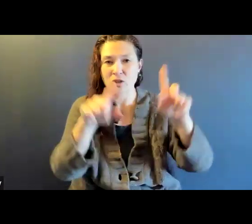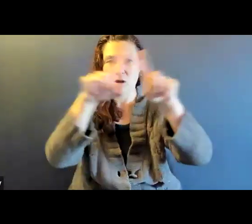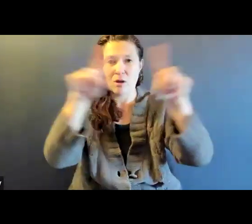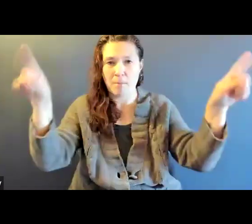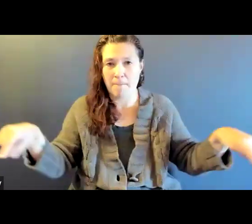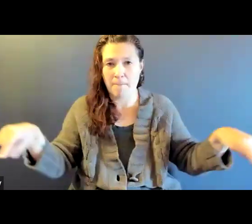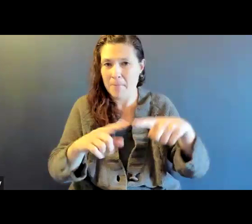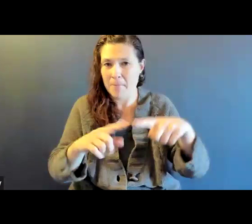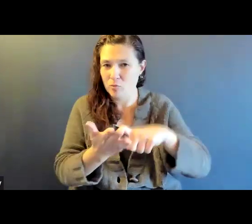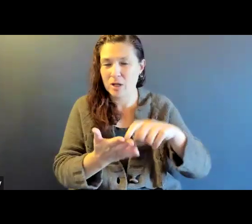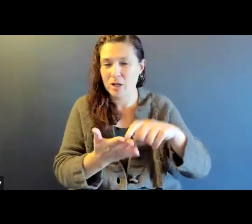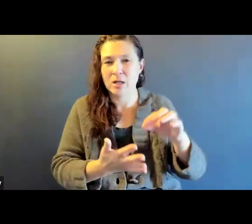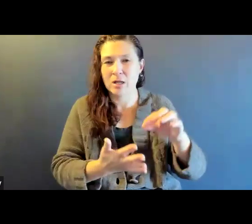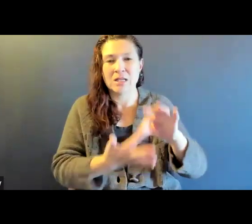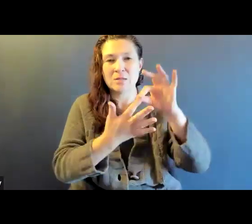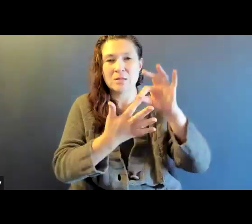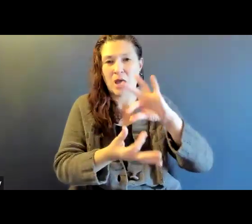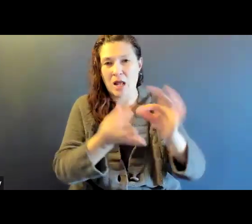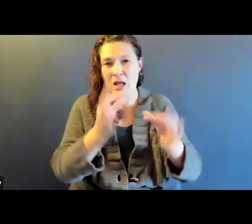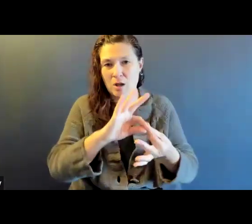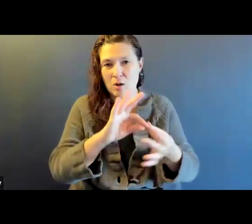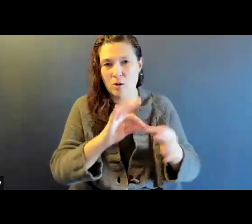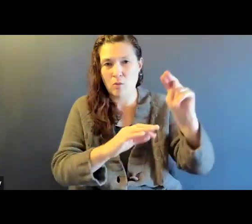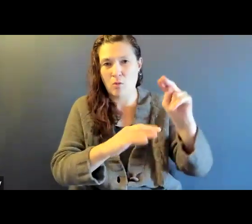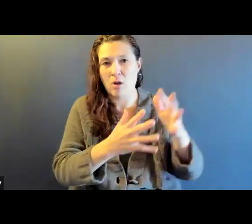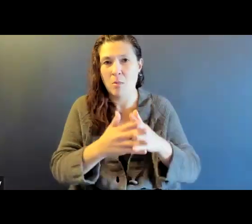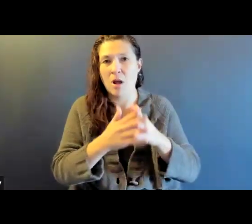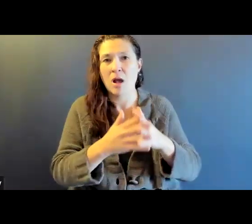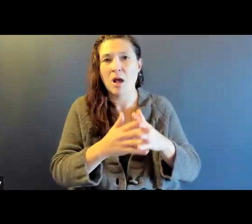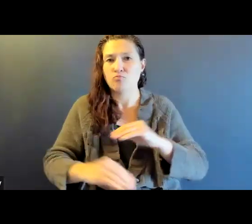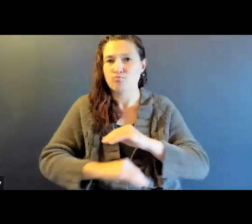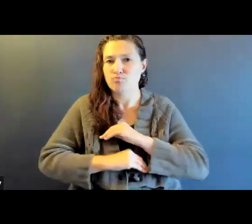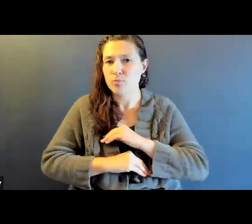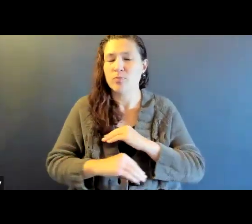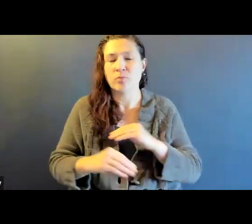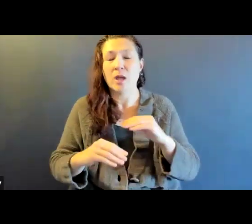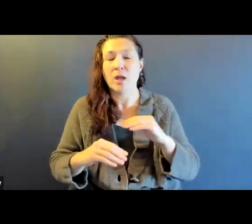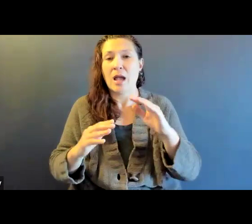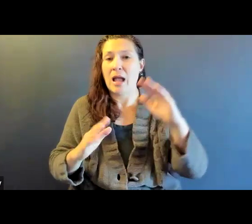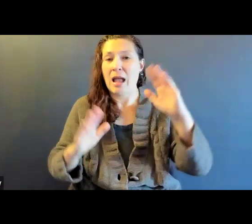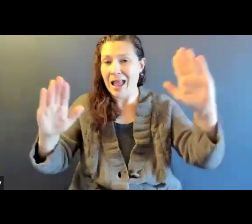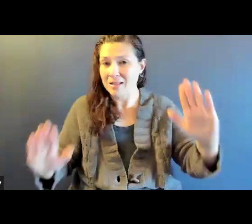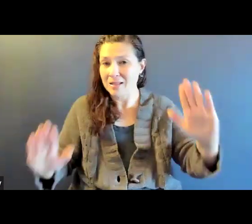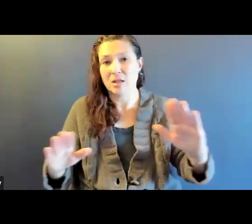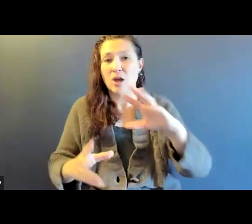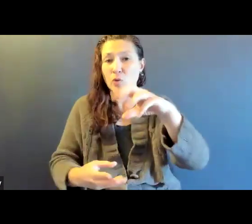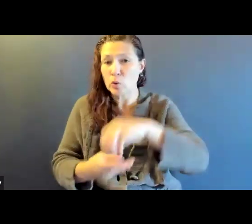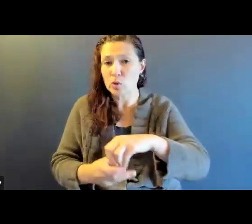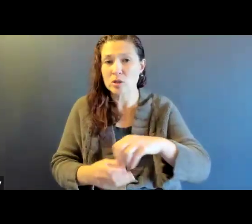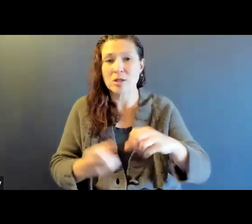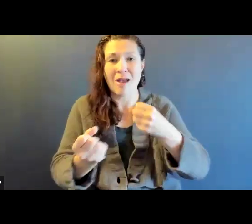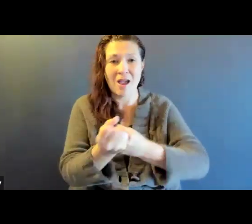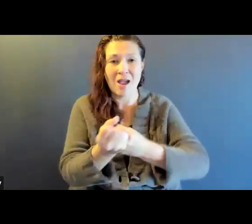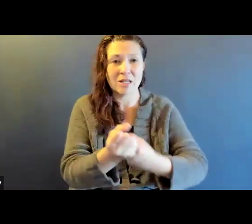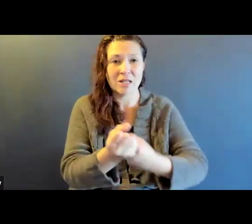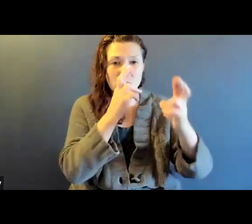America for meeting national standards of excellence in the areas of inclusion, advocacy, and respect during school